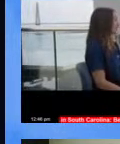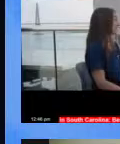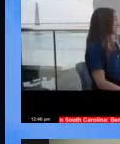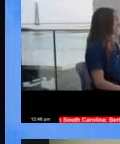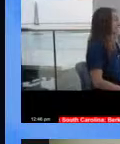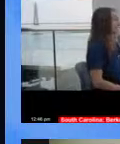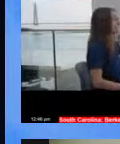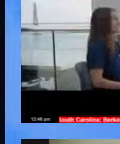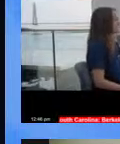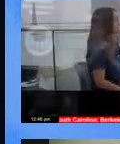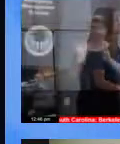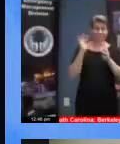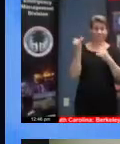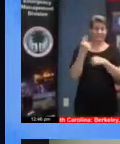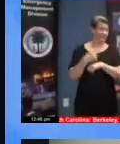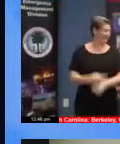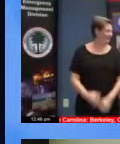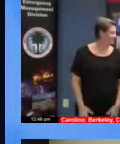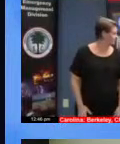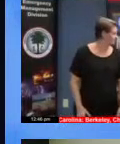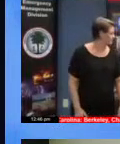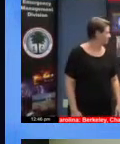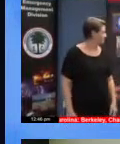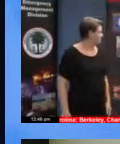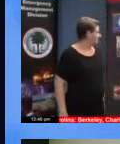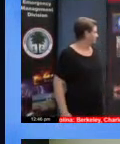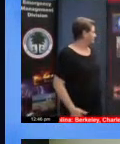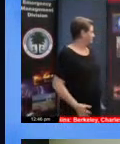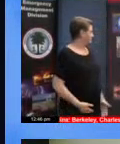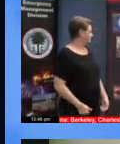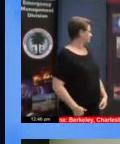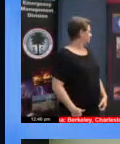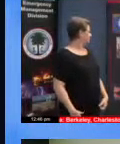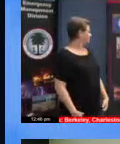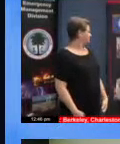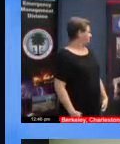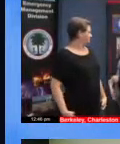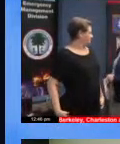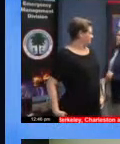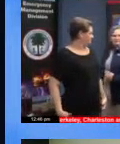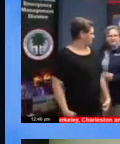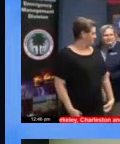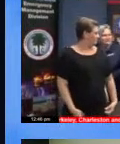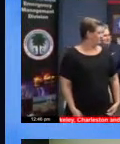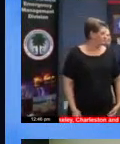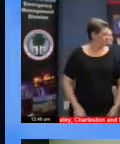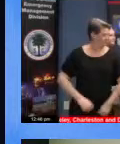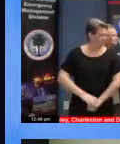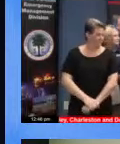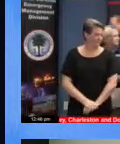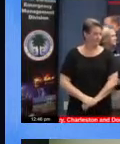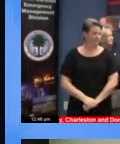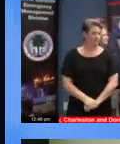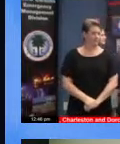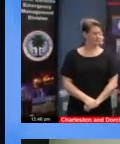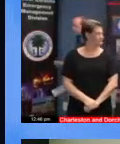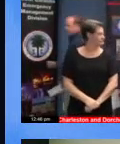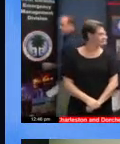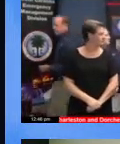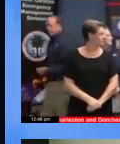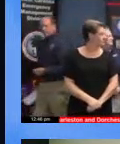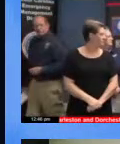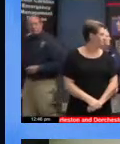Yeah, looking at some storm surge video here from Garden City. This is going to be south of Myrtle Beach.